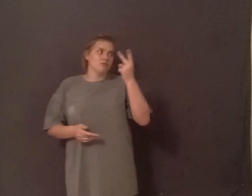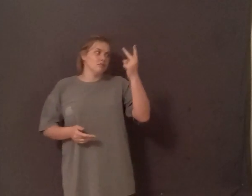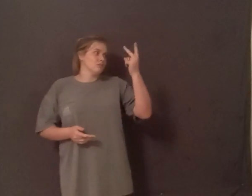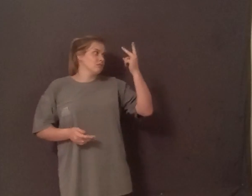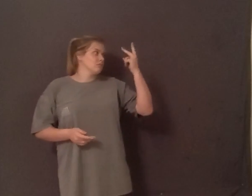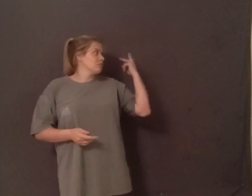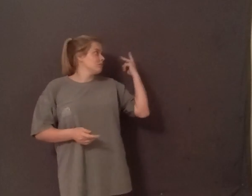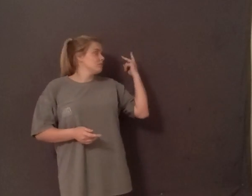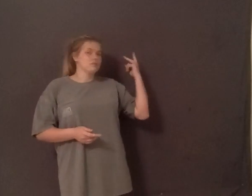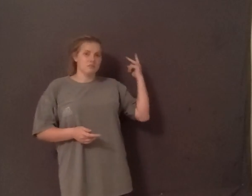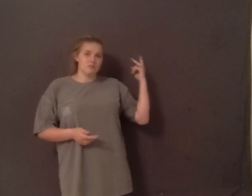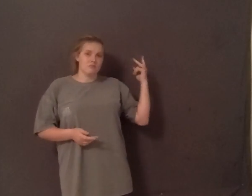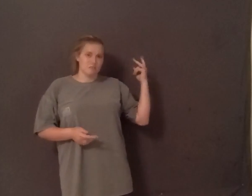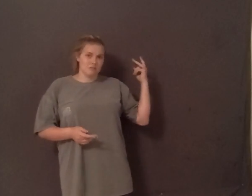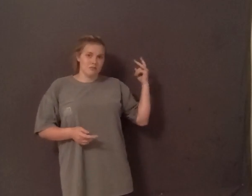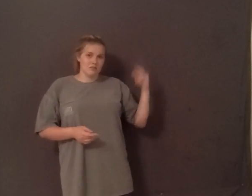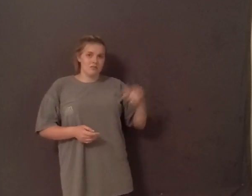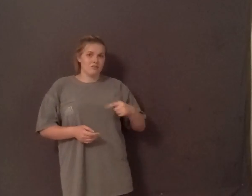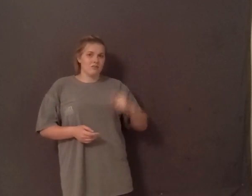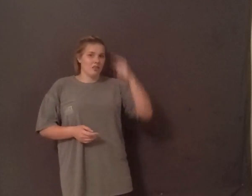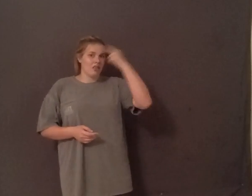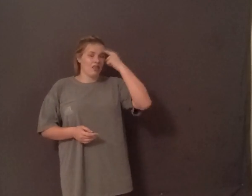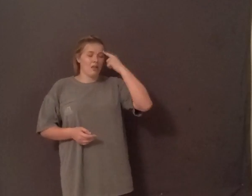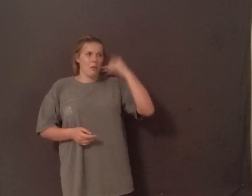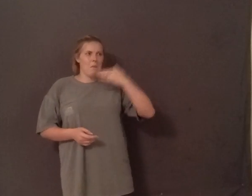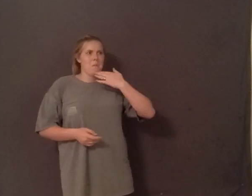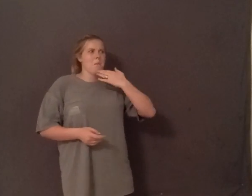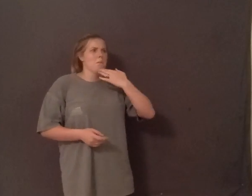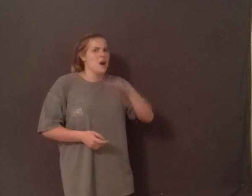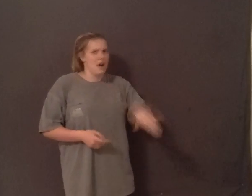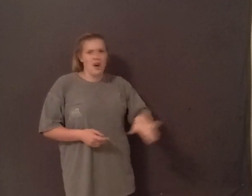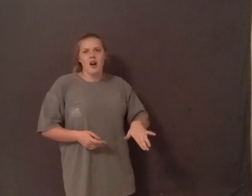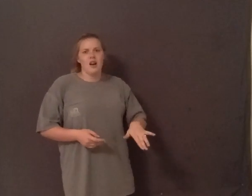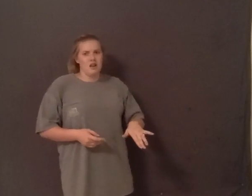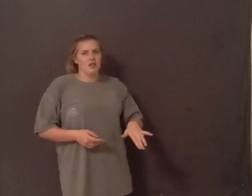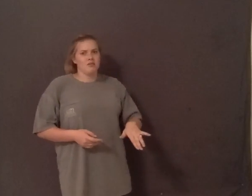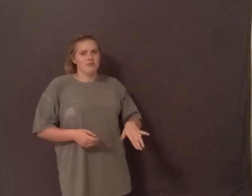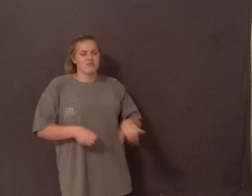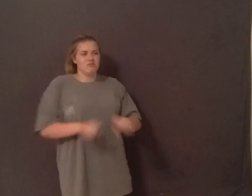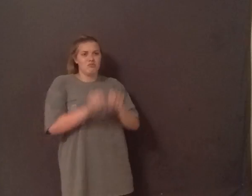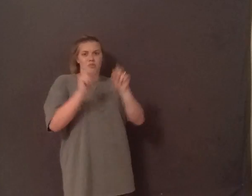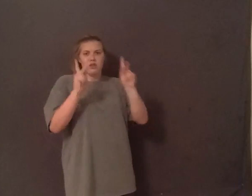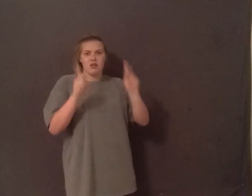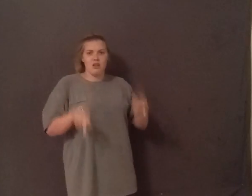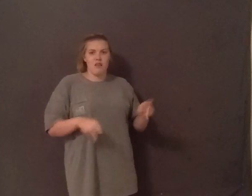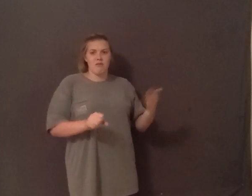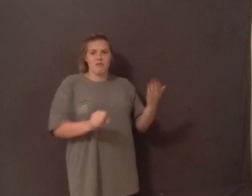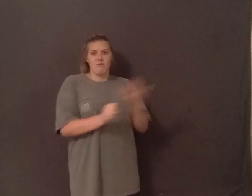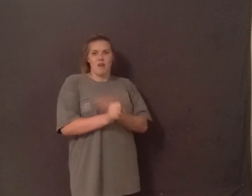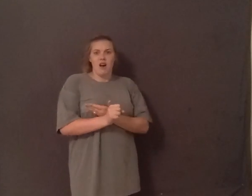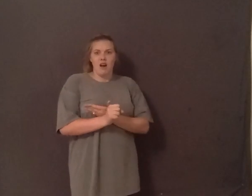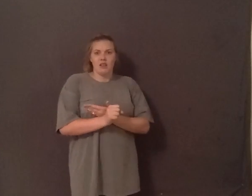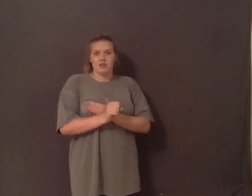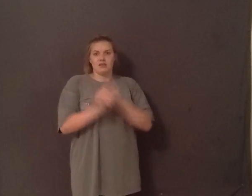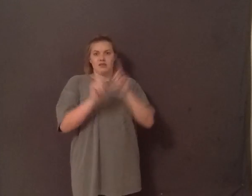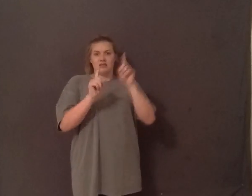been certain things in your life that you thought was really bad for you at the time? Like a breakup or fired or failing an exam or not getting the